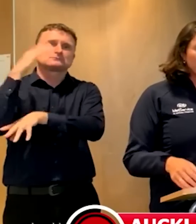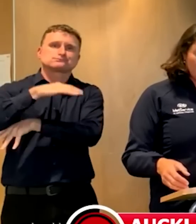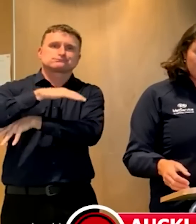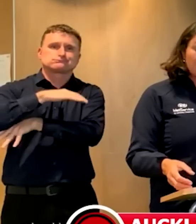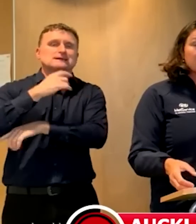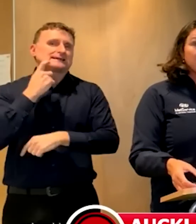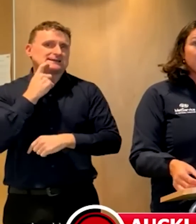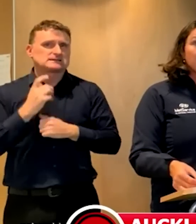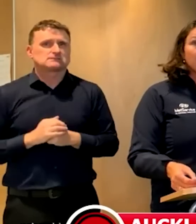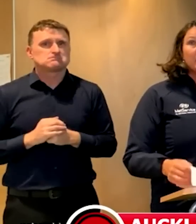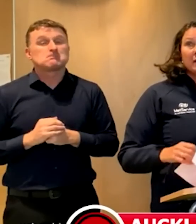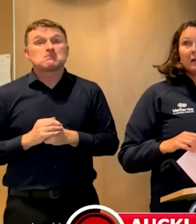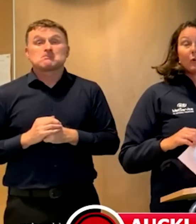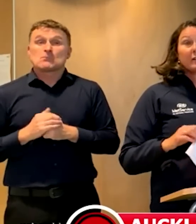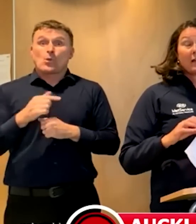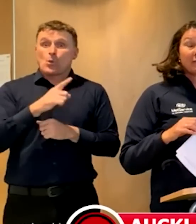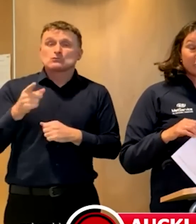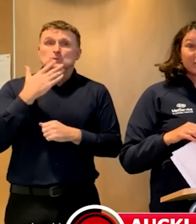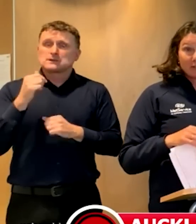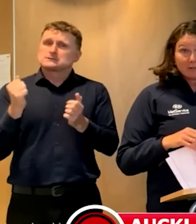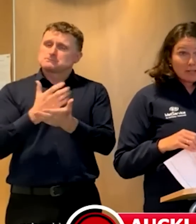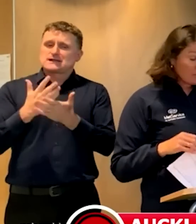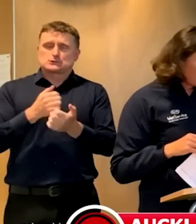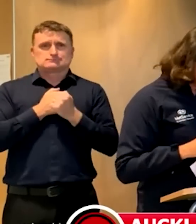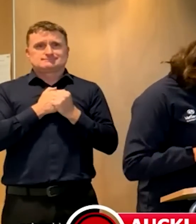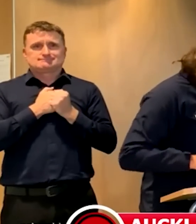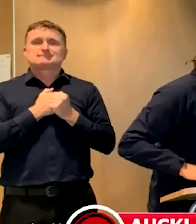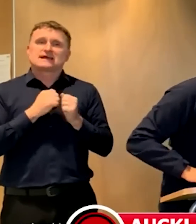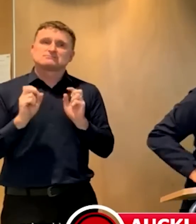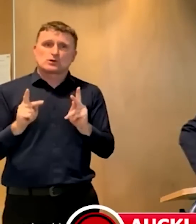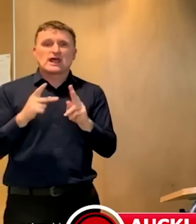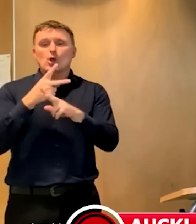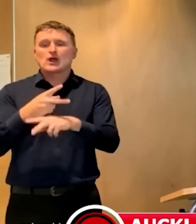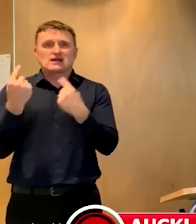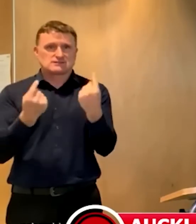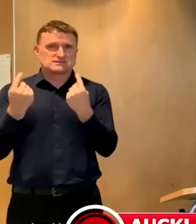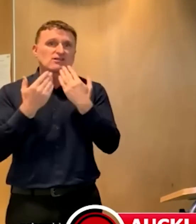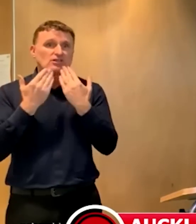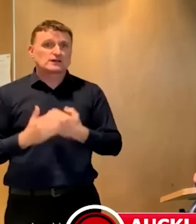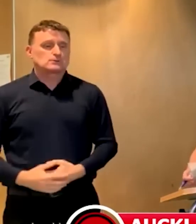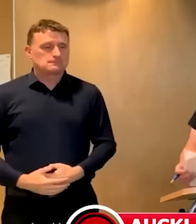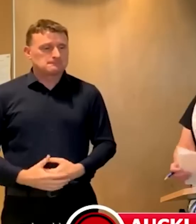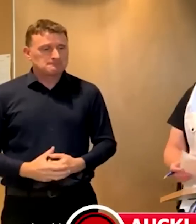track, stay safe people and look out after each other. Thank you.